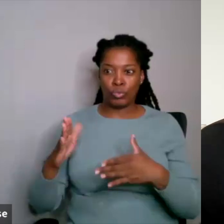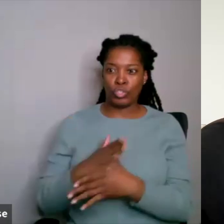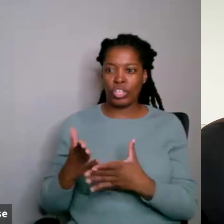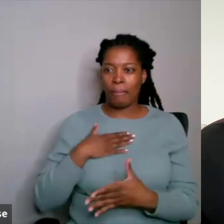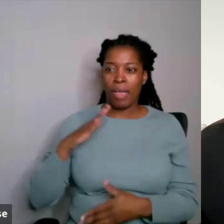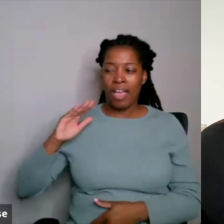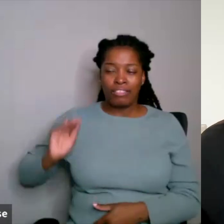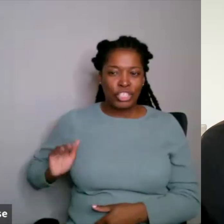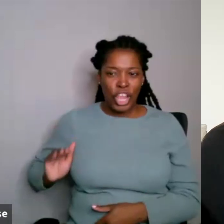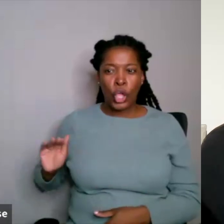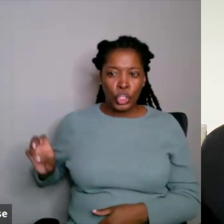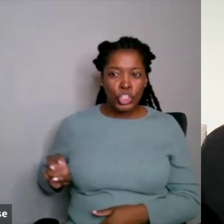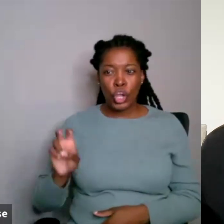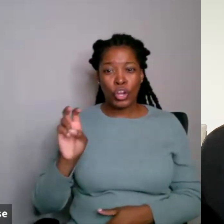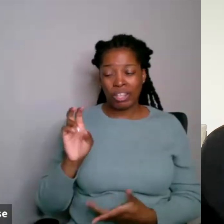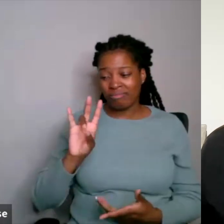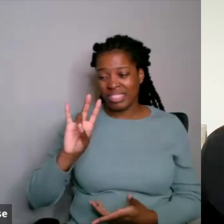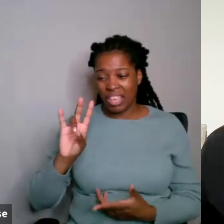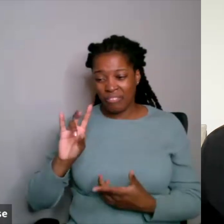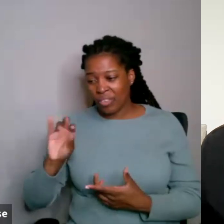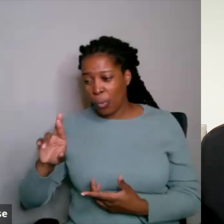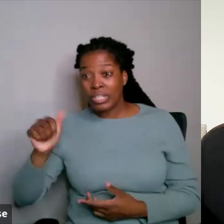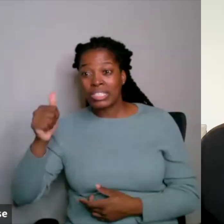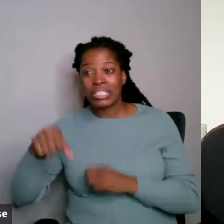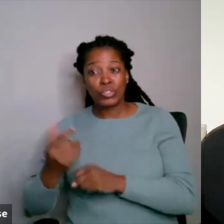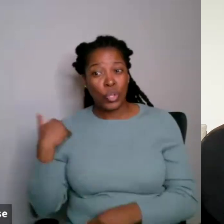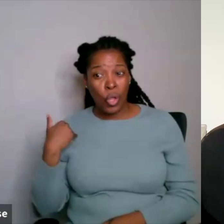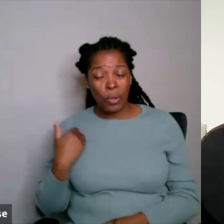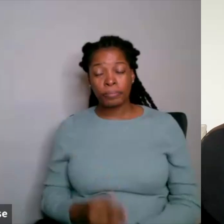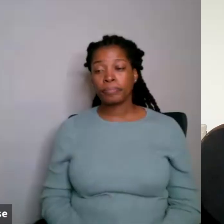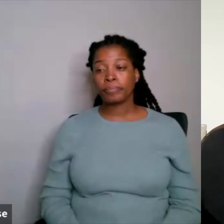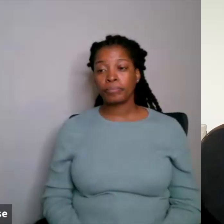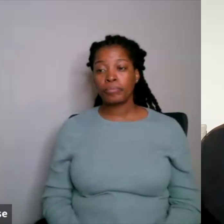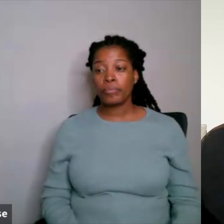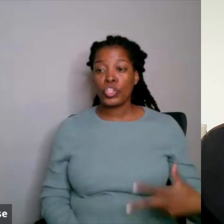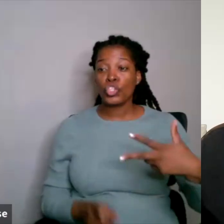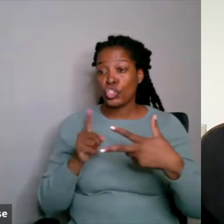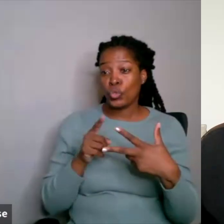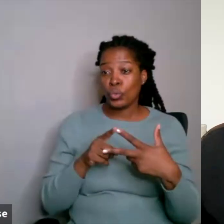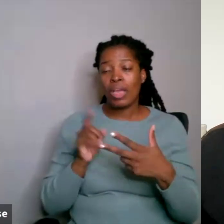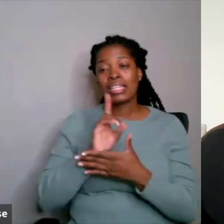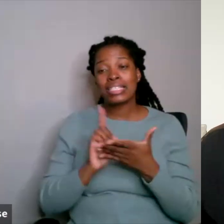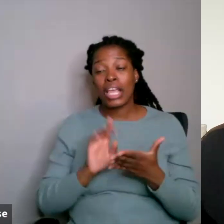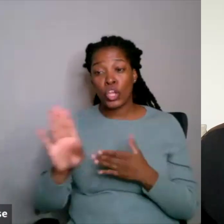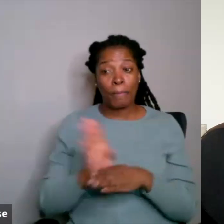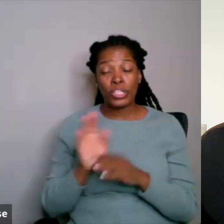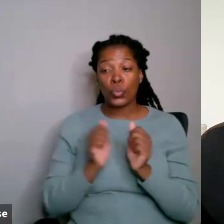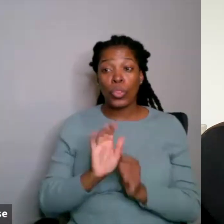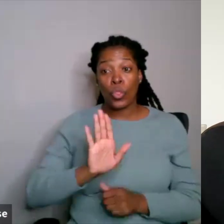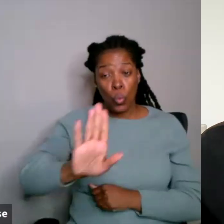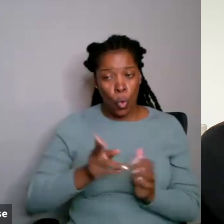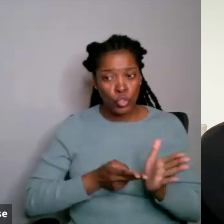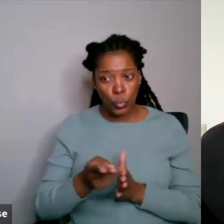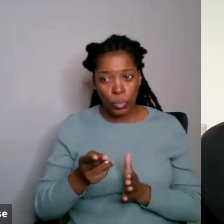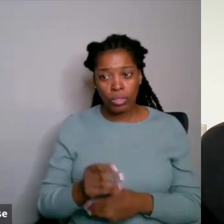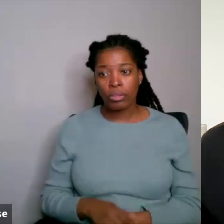even 7 or 10 years ago. Two, design your business around your truth. There were years I tried to build my business